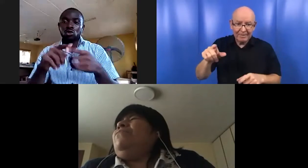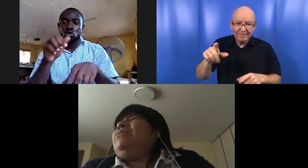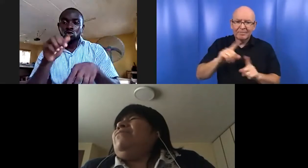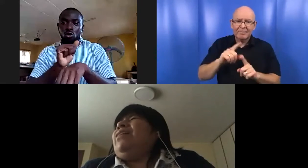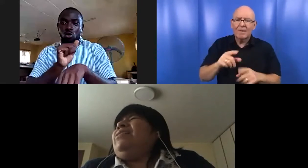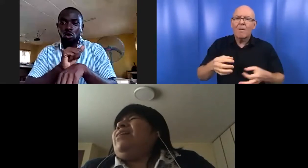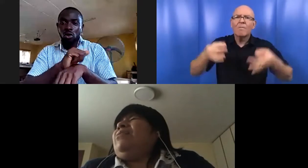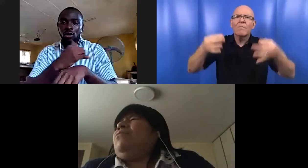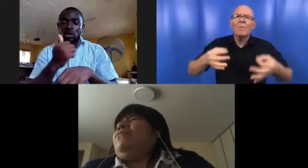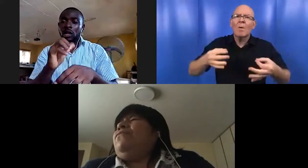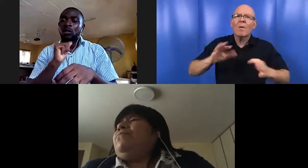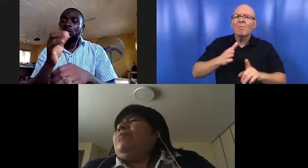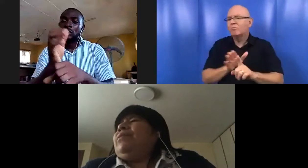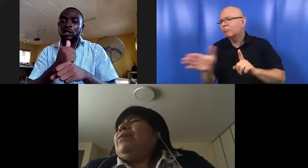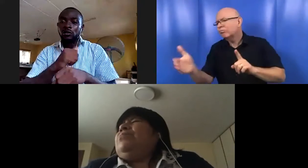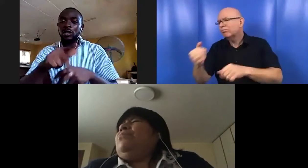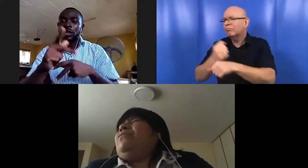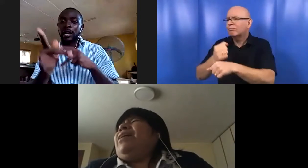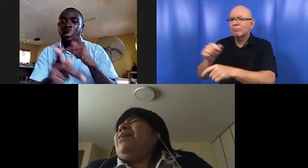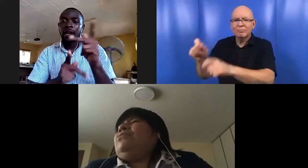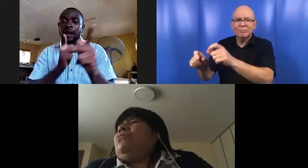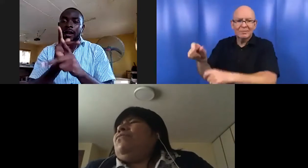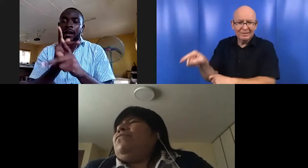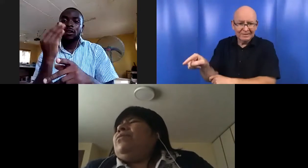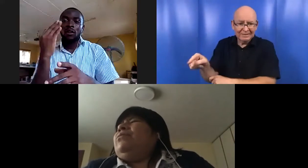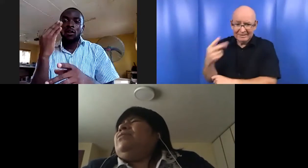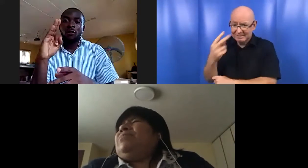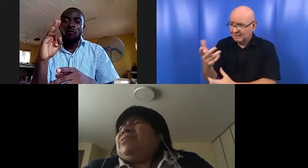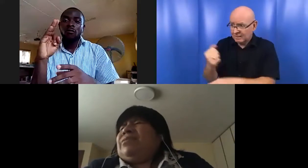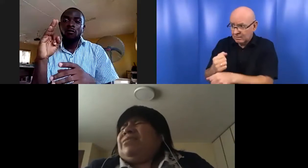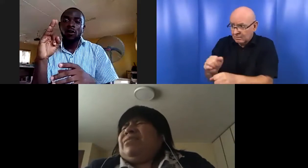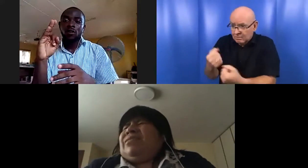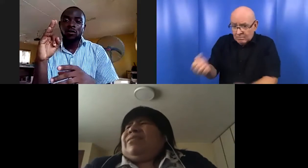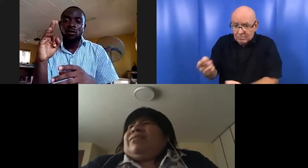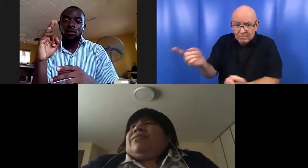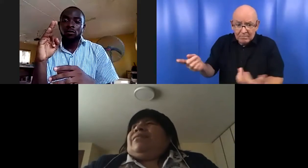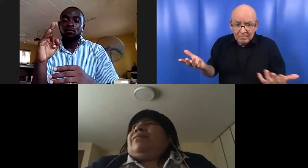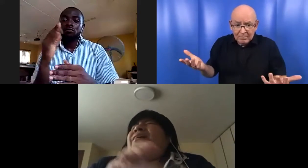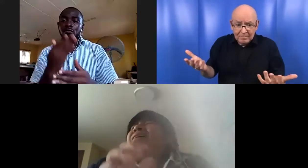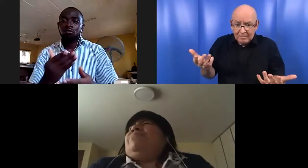not receive any kind of small grants or subsidy.